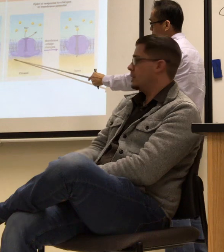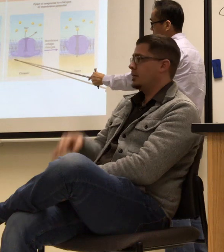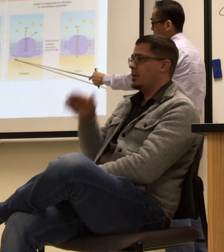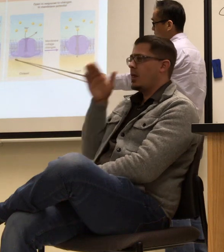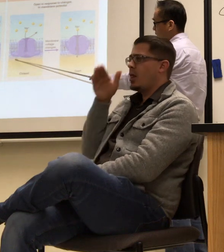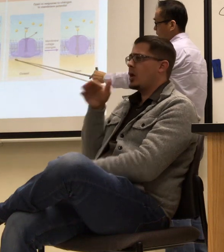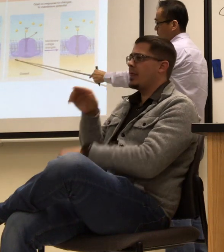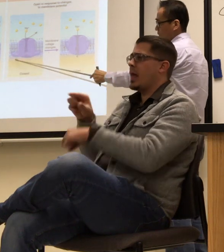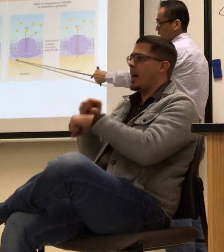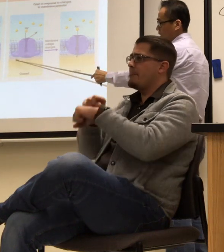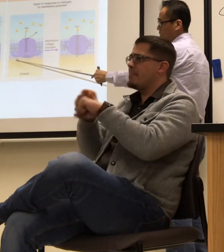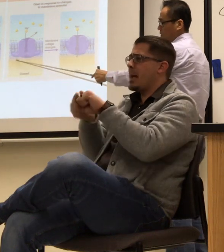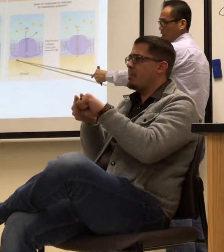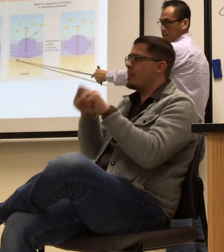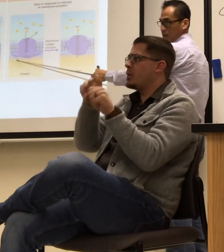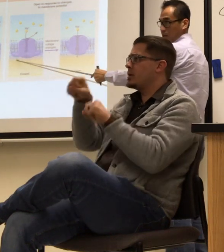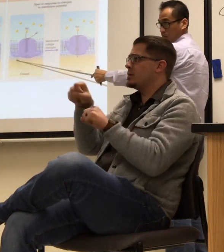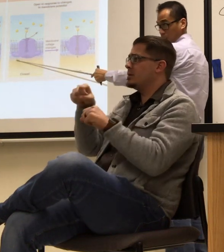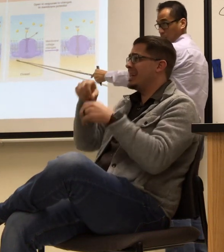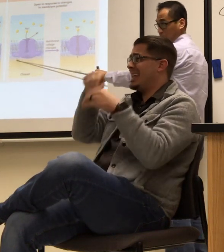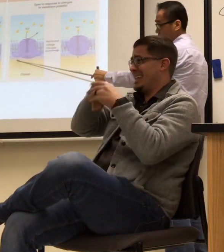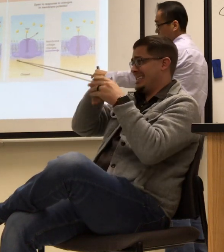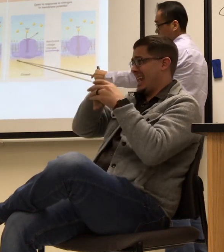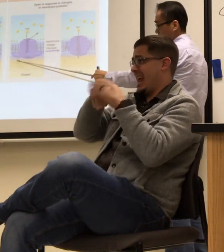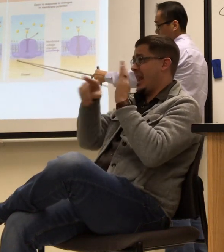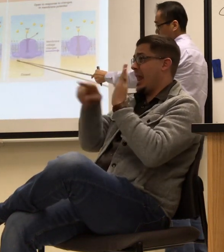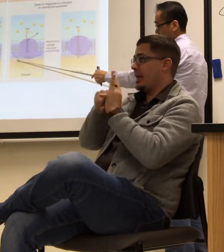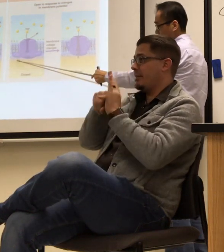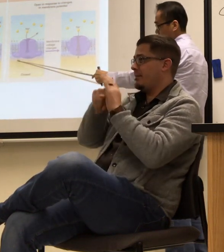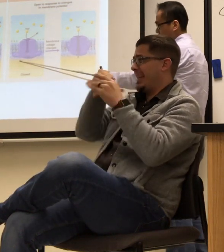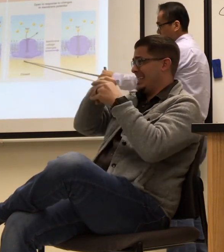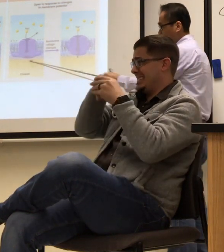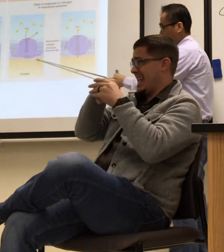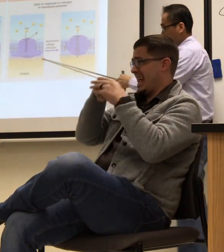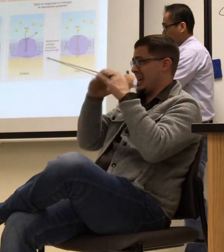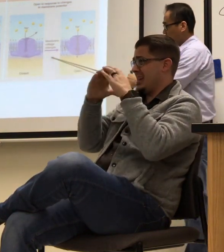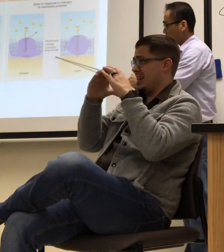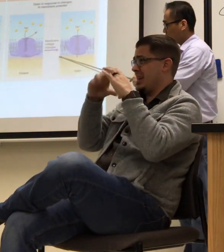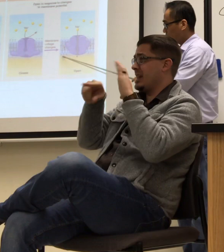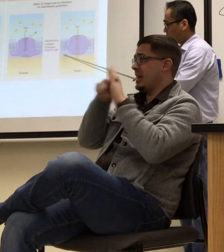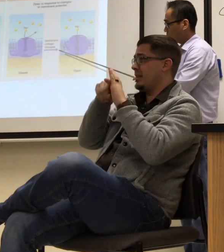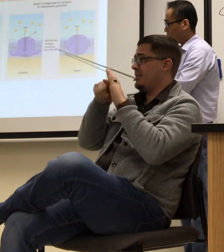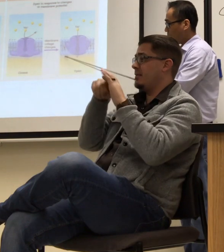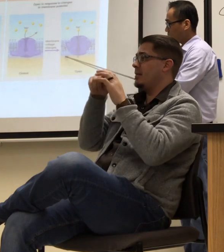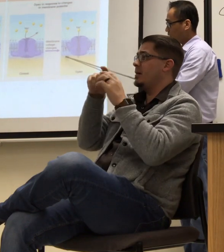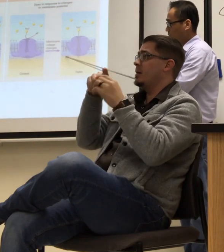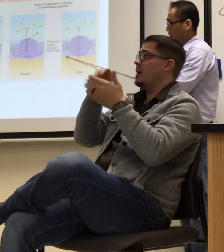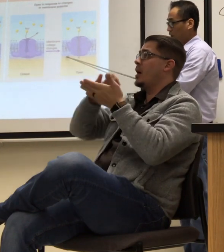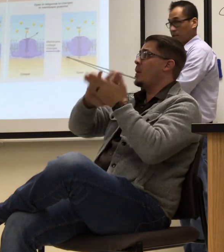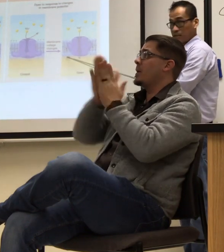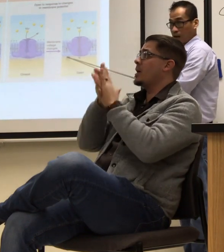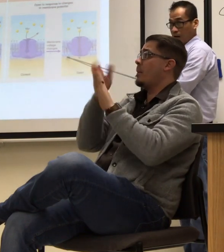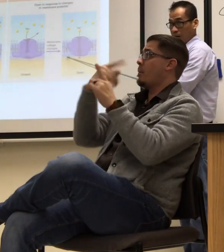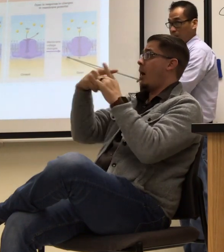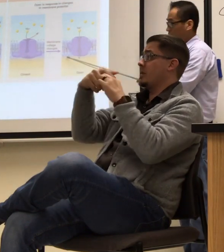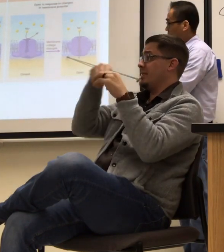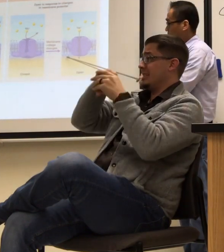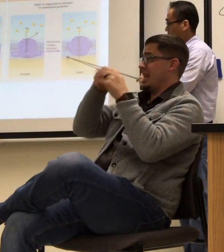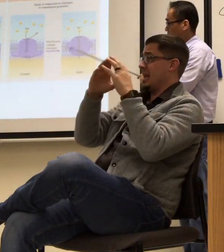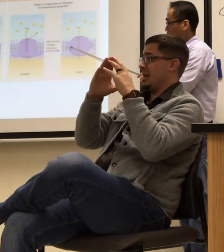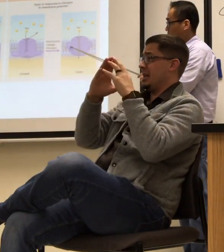potential. Notice that it's negative on the inside here. When it changes to positive on the